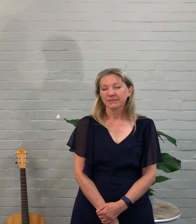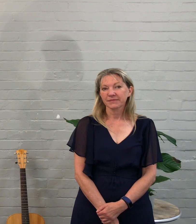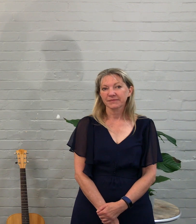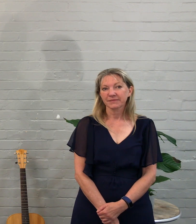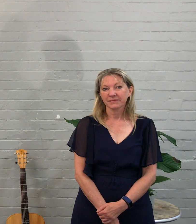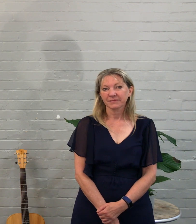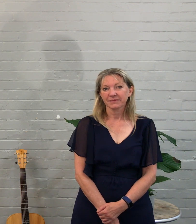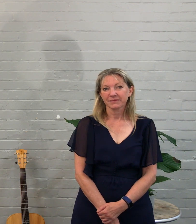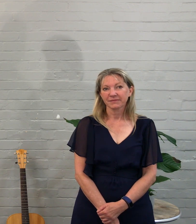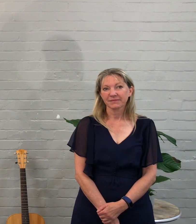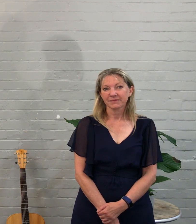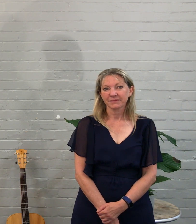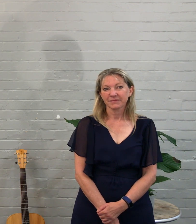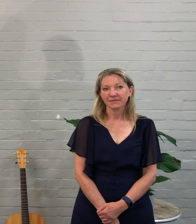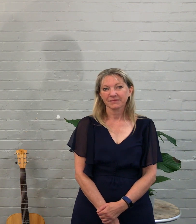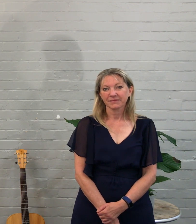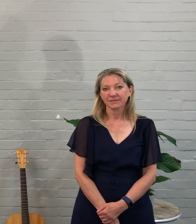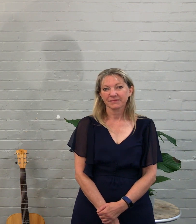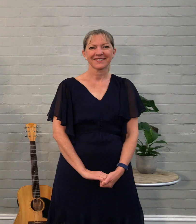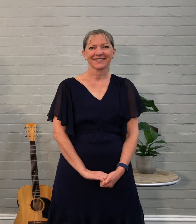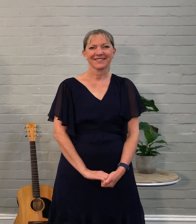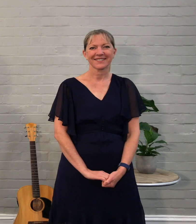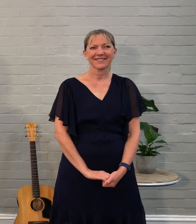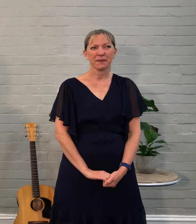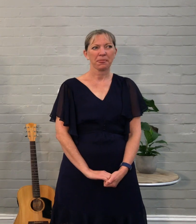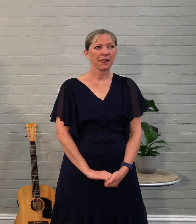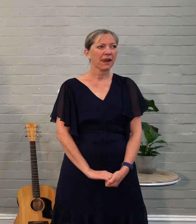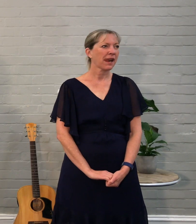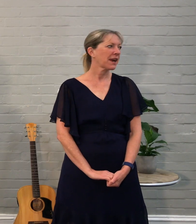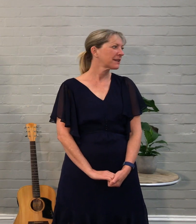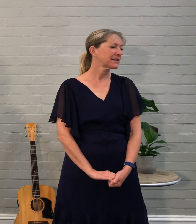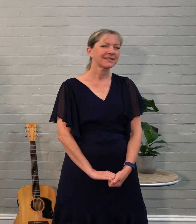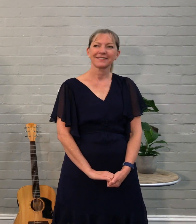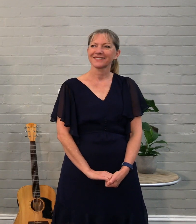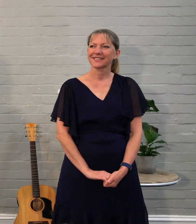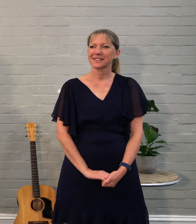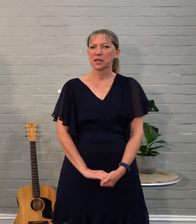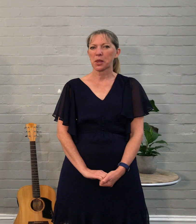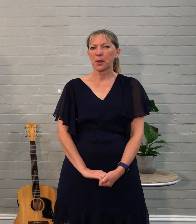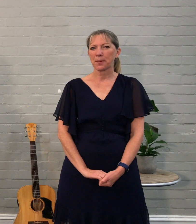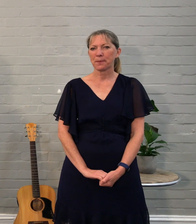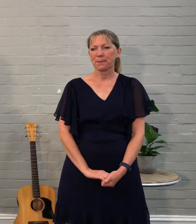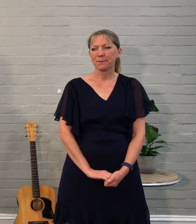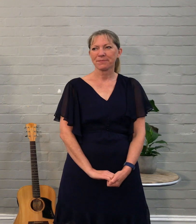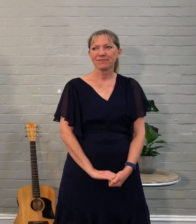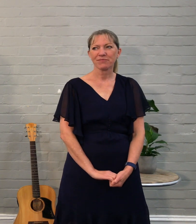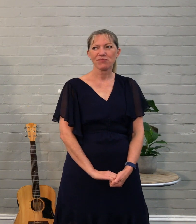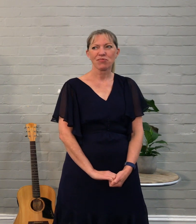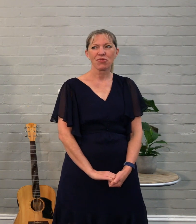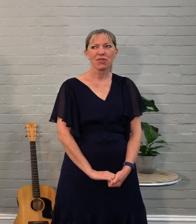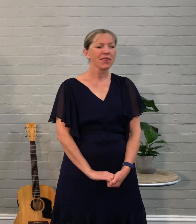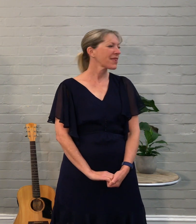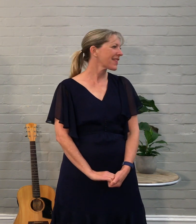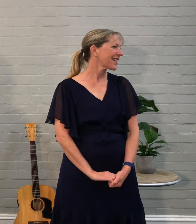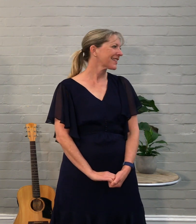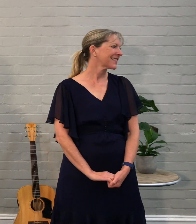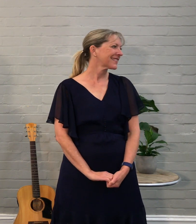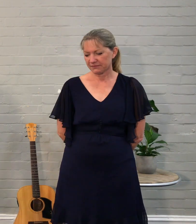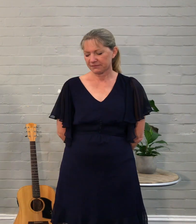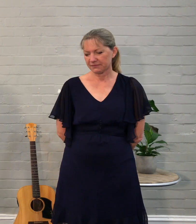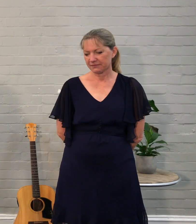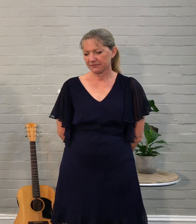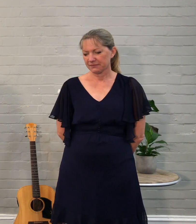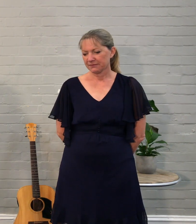Hi, Claire. How are you going? Riding 9 to 5. Don't fall over,